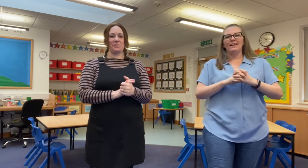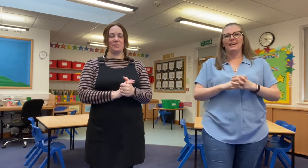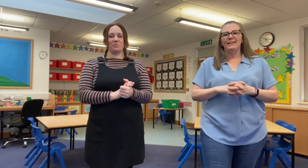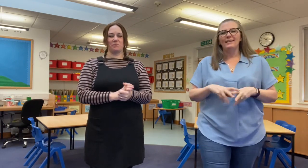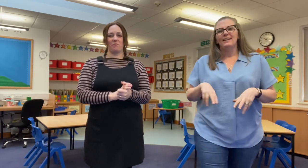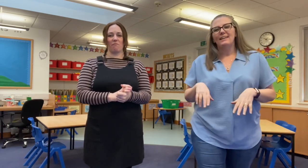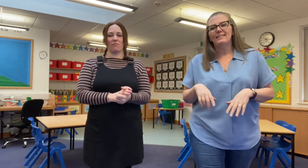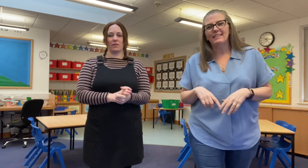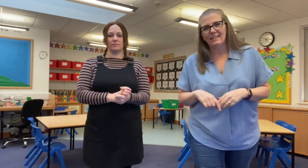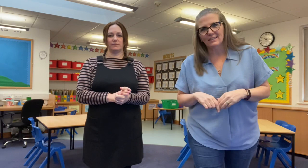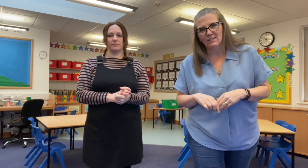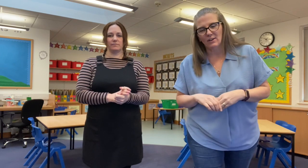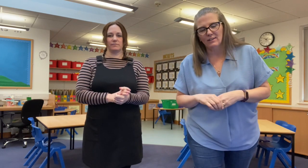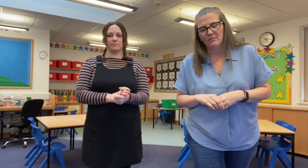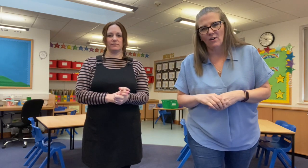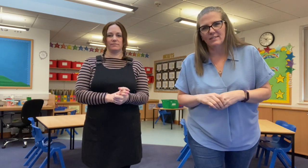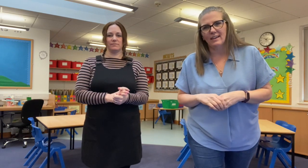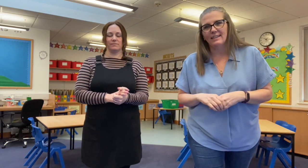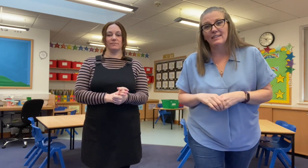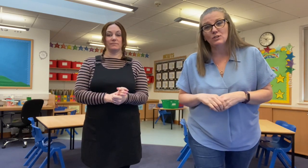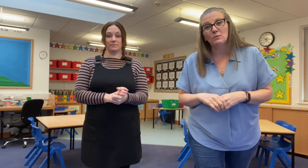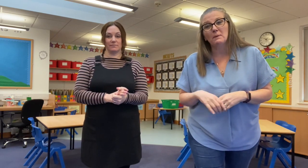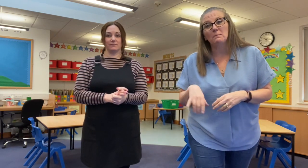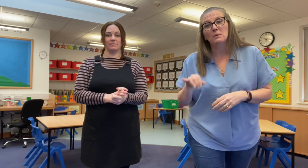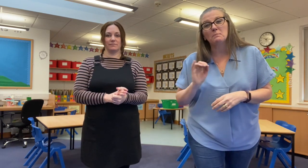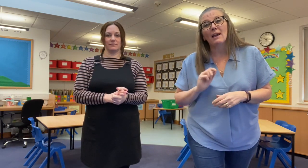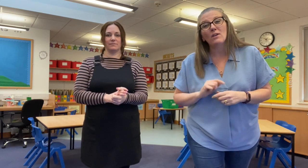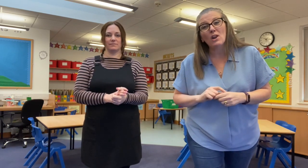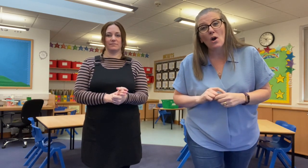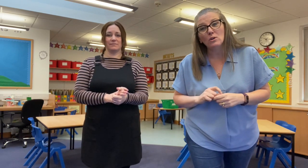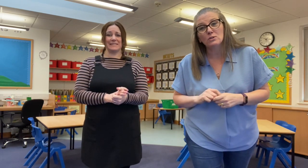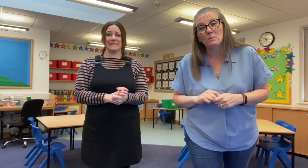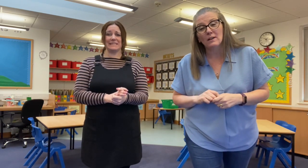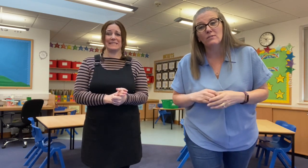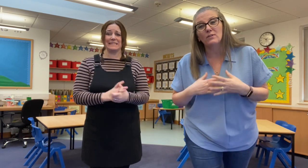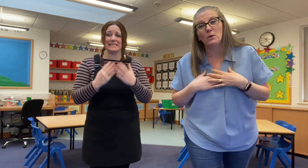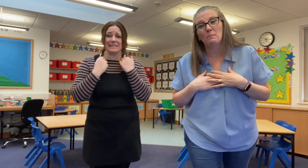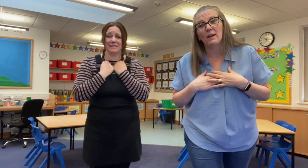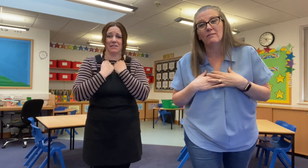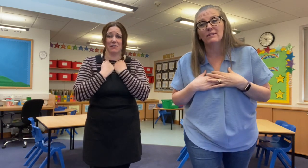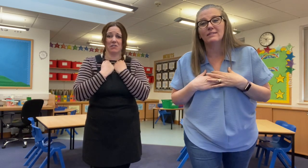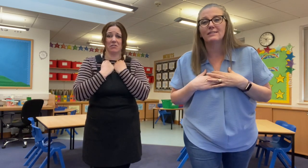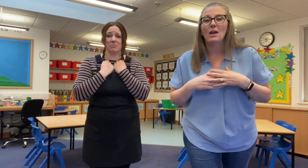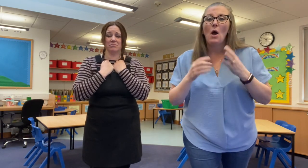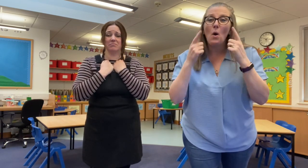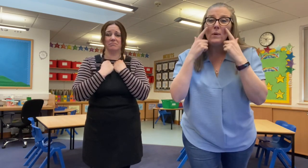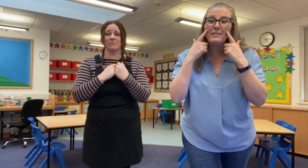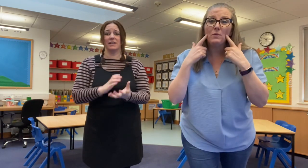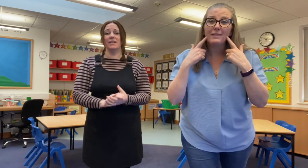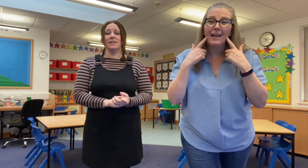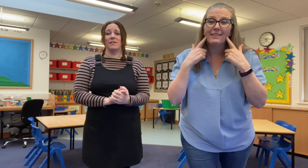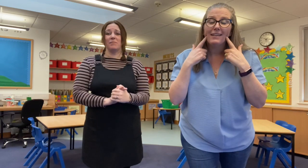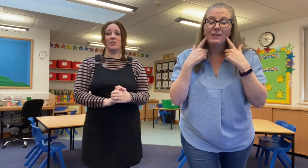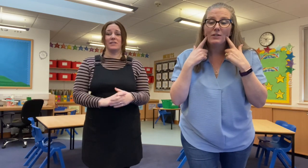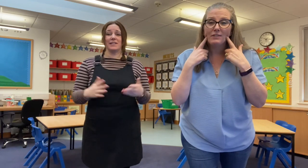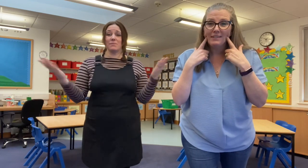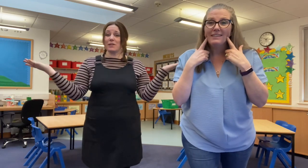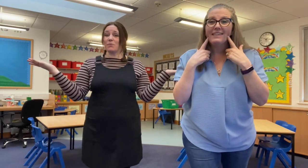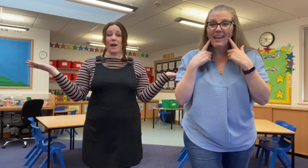today is Singing and Signing Friday, and it should be possibly our last one for you parents. Oh, we're so sad. Because next week we'll have